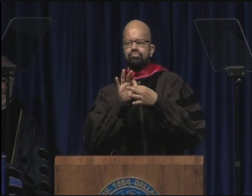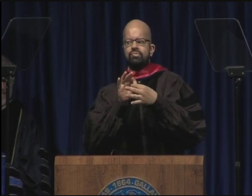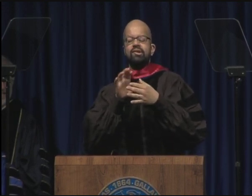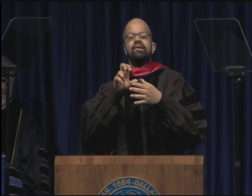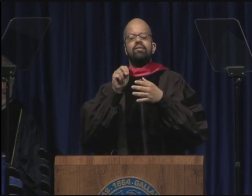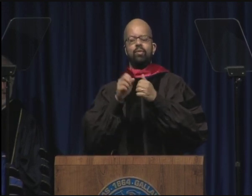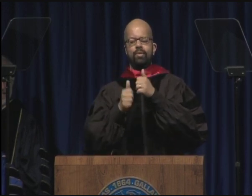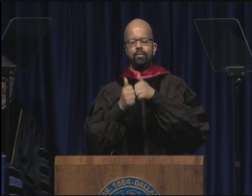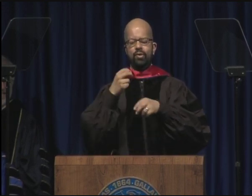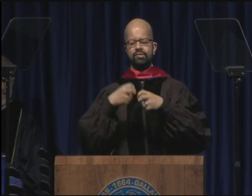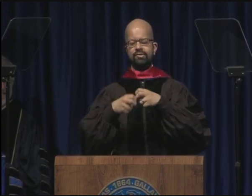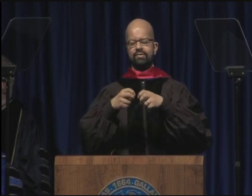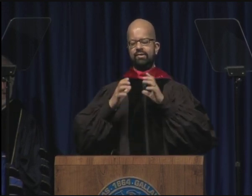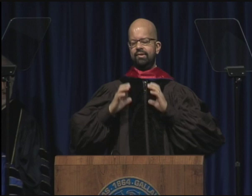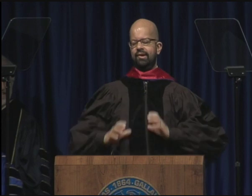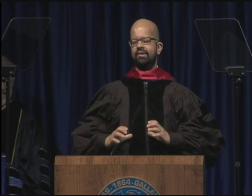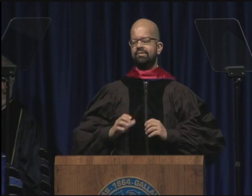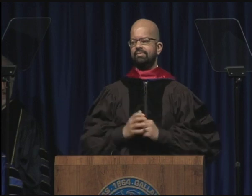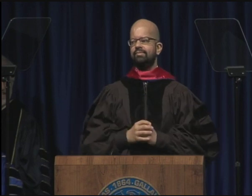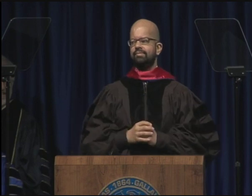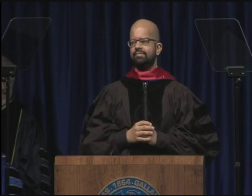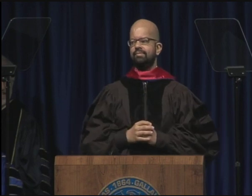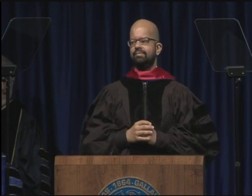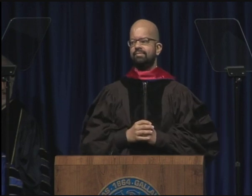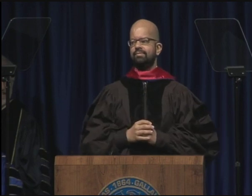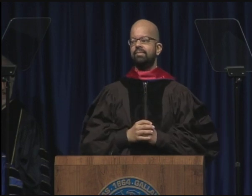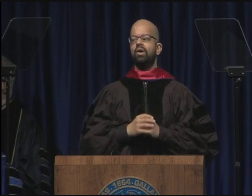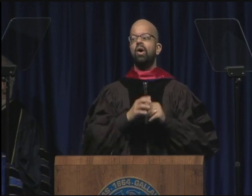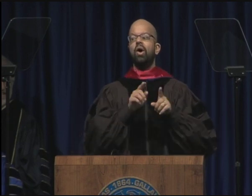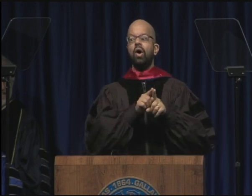and the ability to establish rapport with even the most difficult clients.